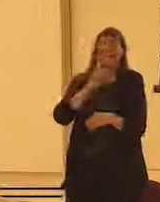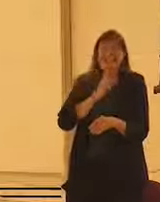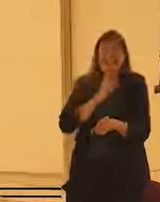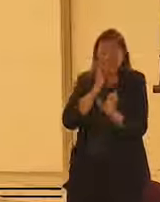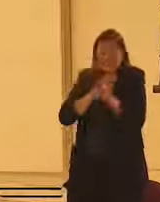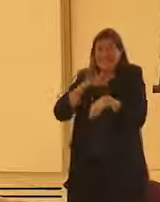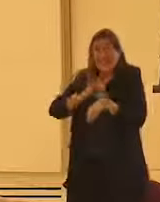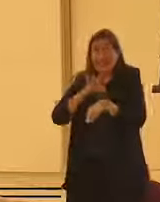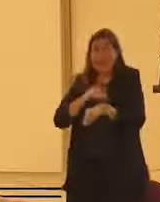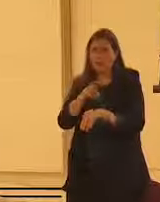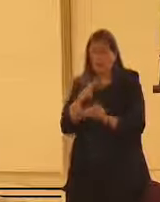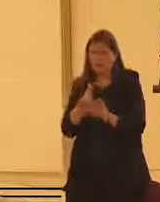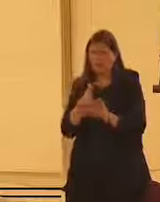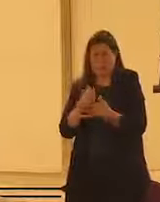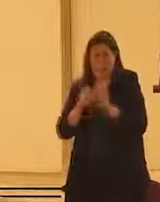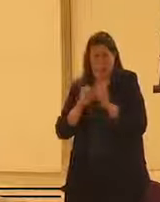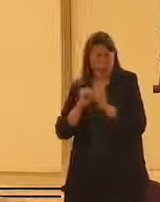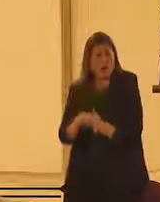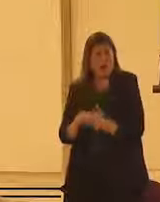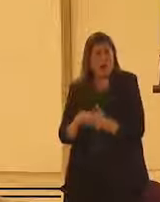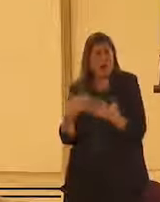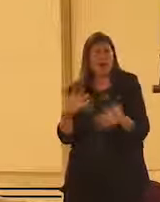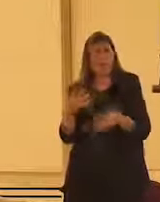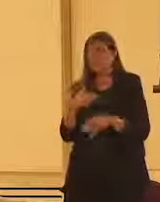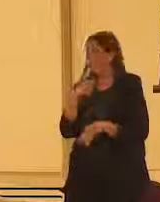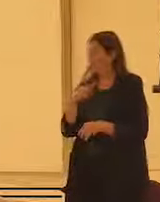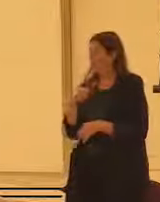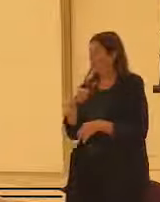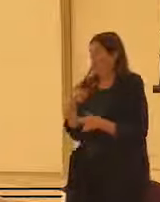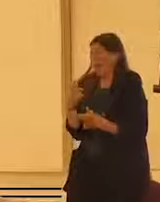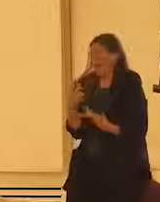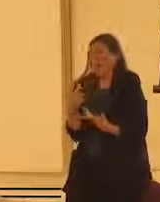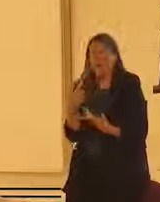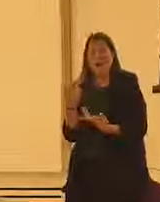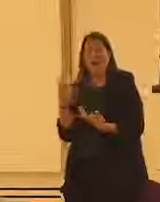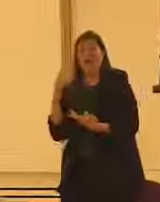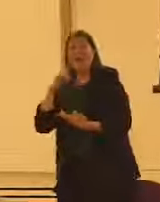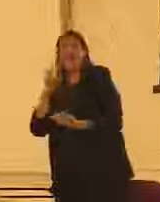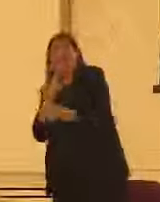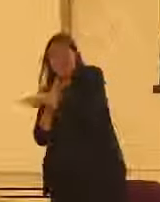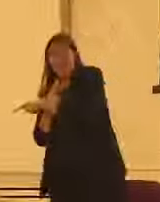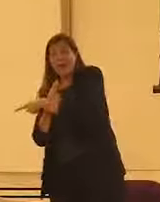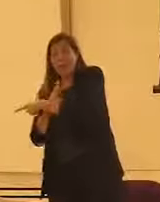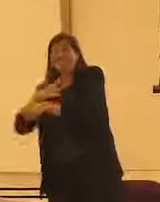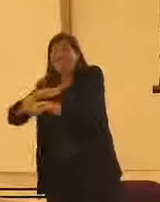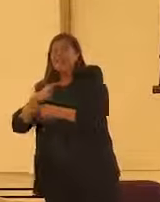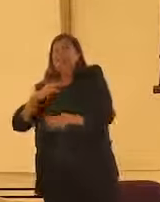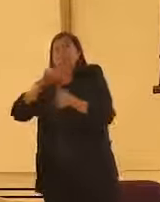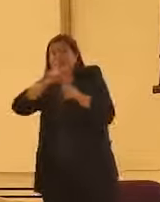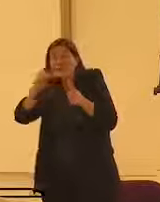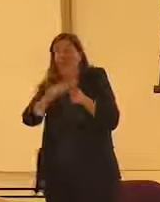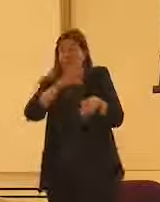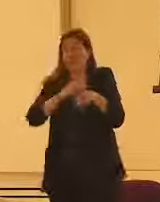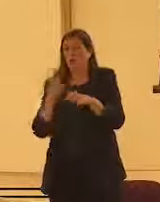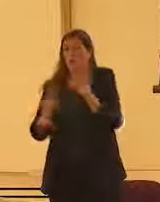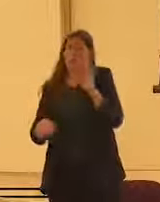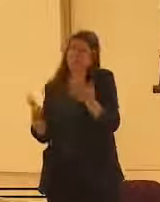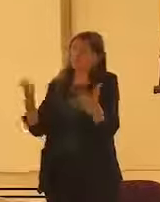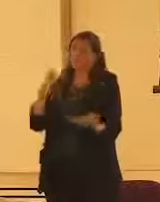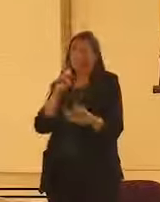a bit later. If anything, deaf people need better doctors than hearing people. You can bluff a lot with hearing